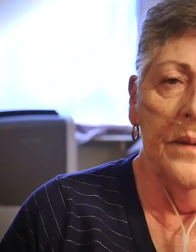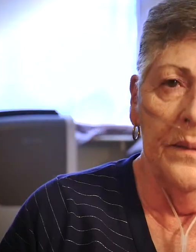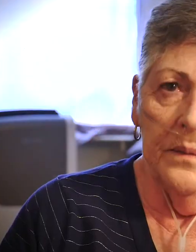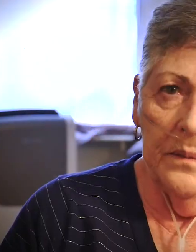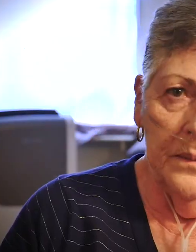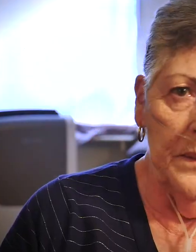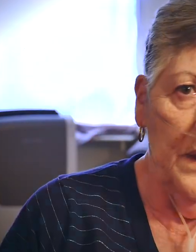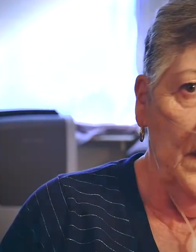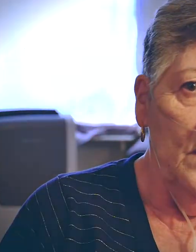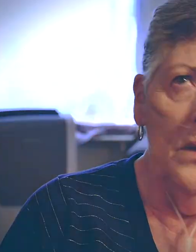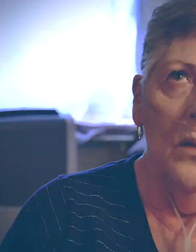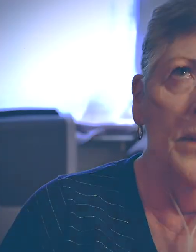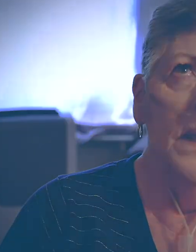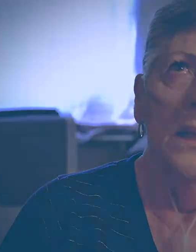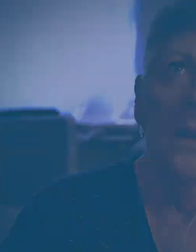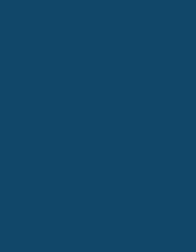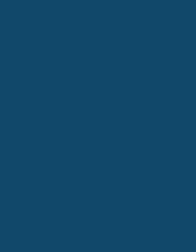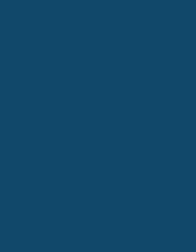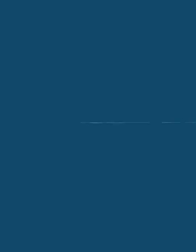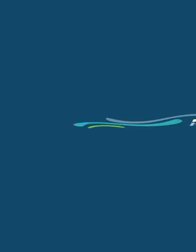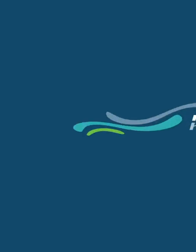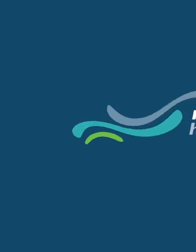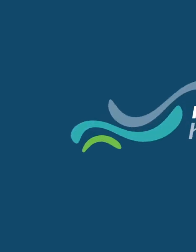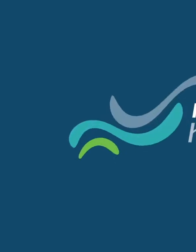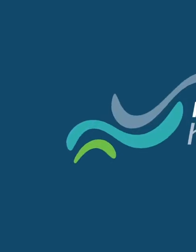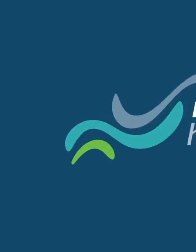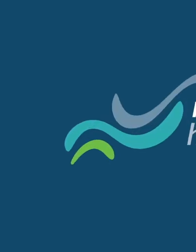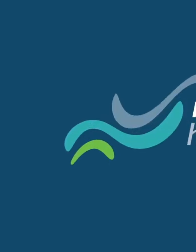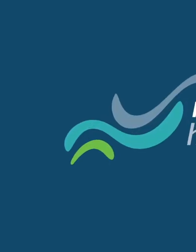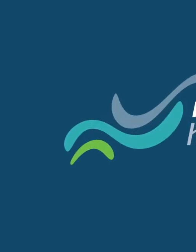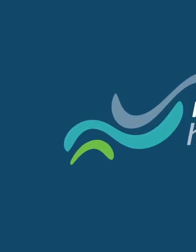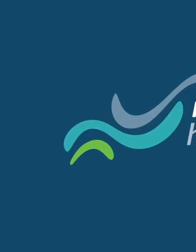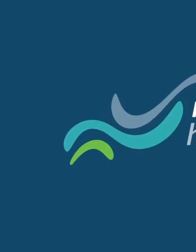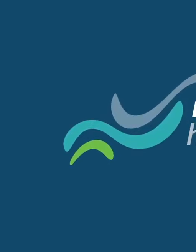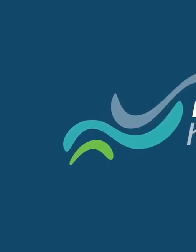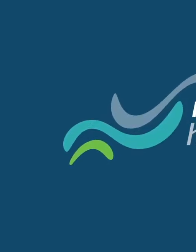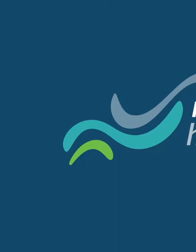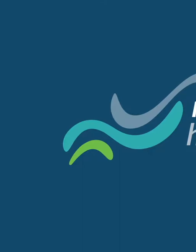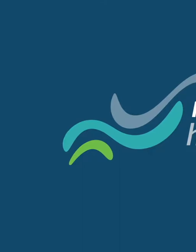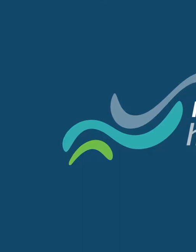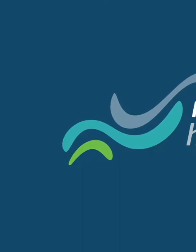that. Nobody knows how grateful I am for that.